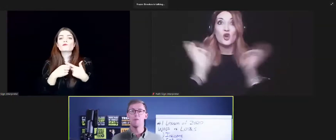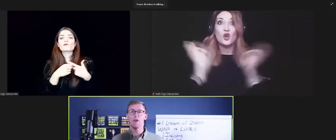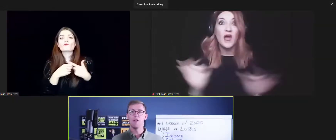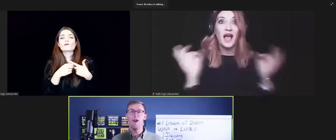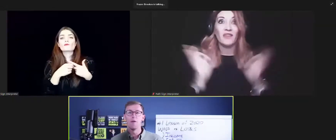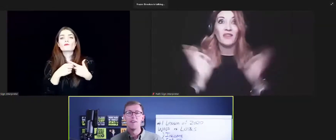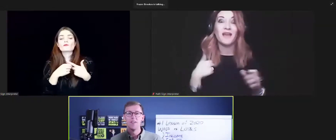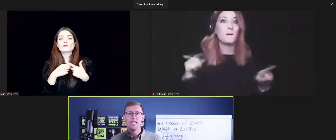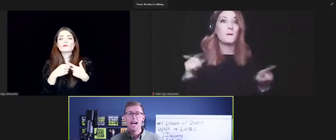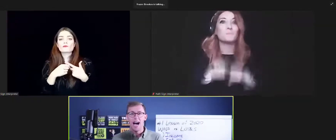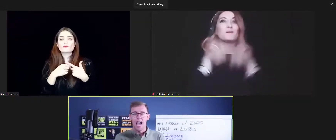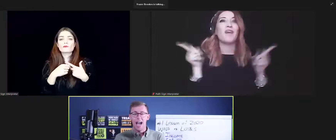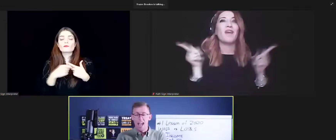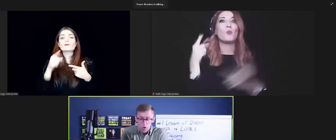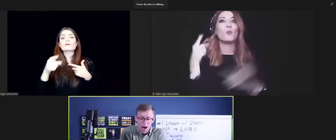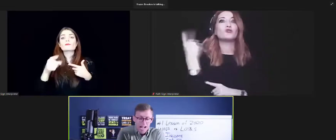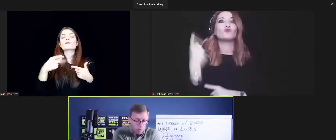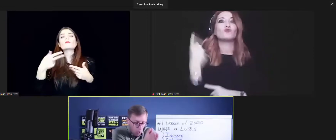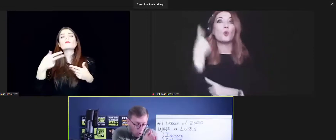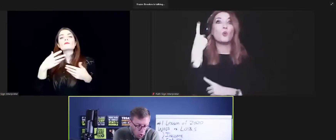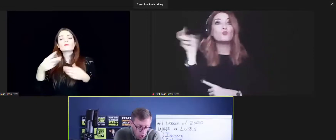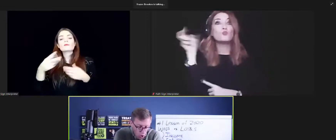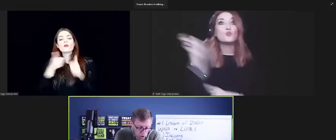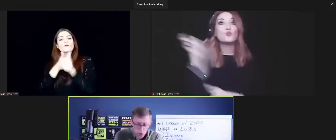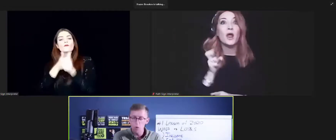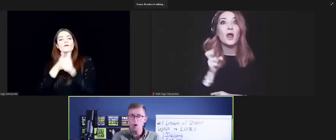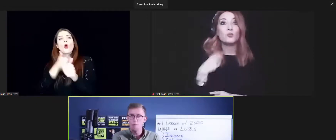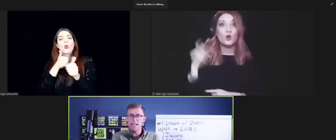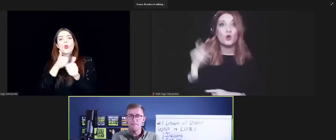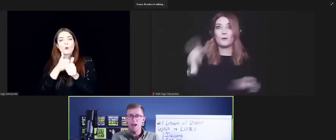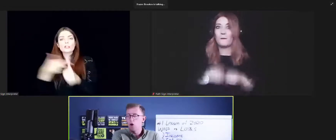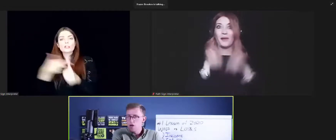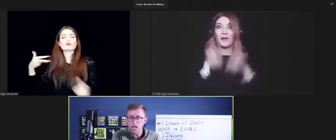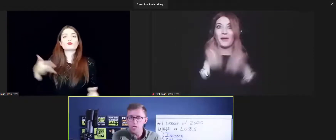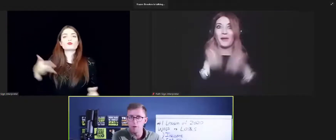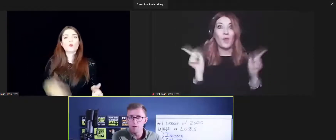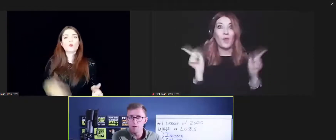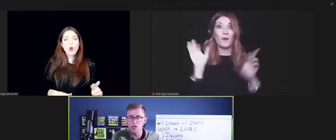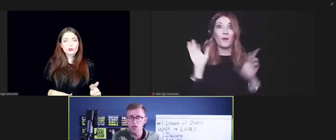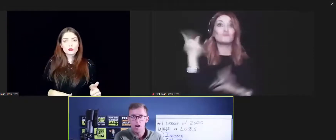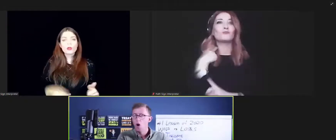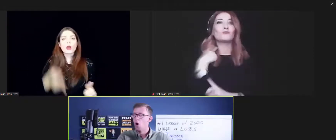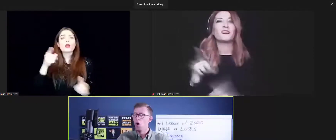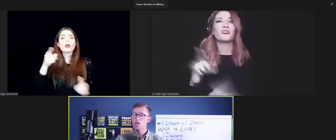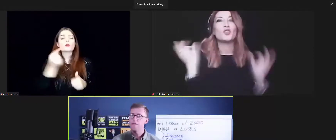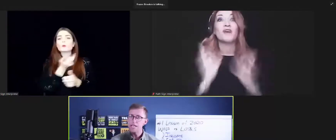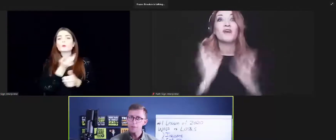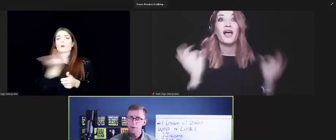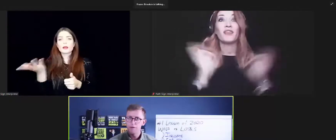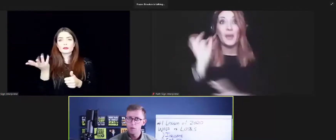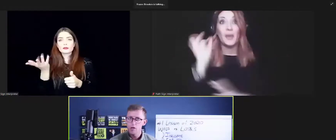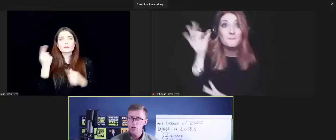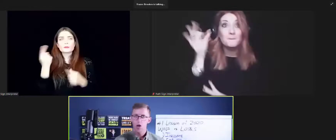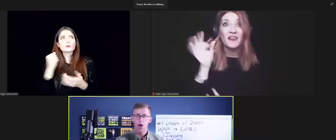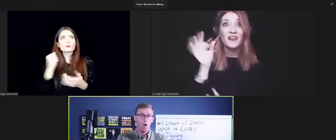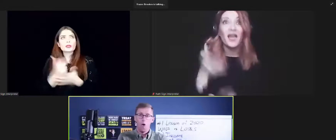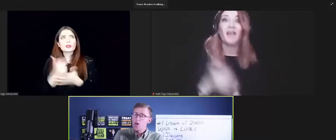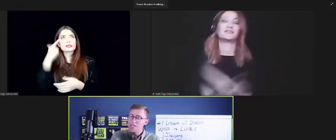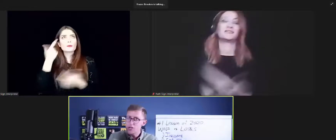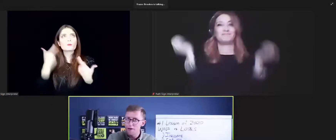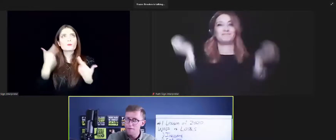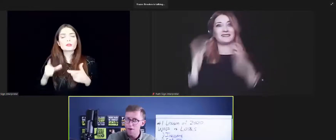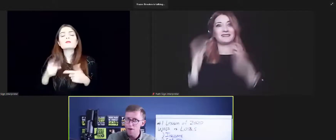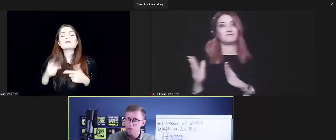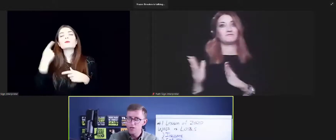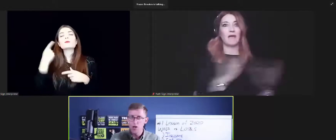help you grow. If you add up all your social media friends, all your Facebook friends, all your Facebook followers, all your